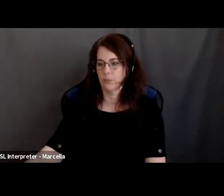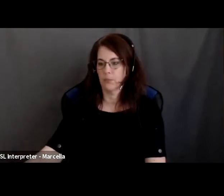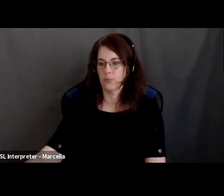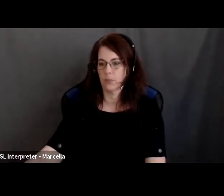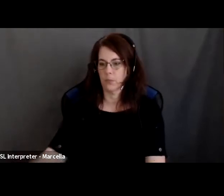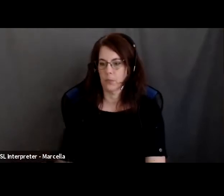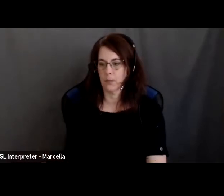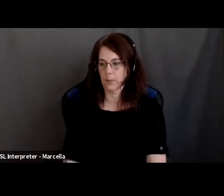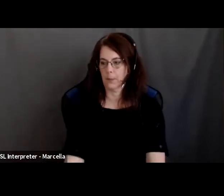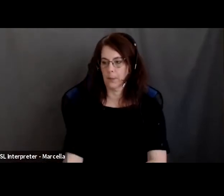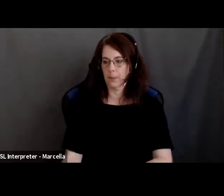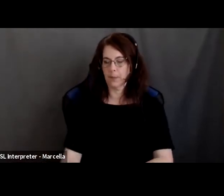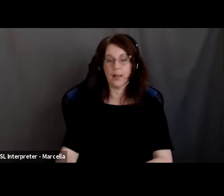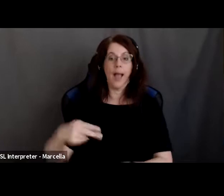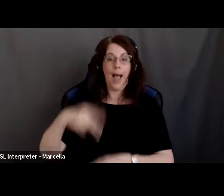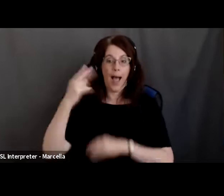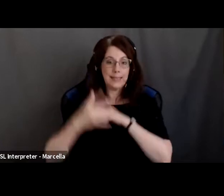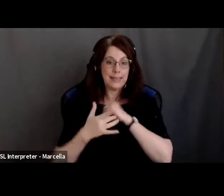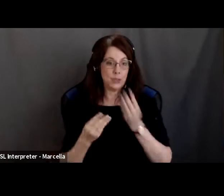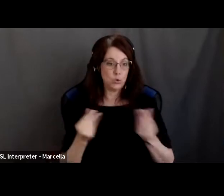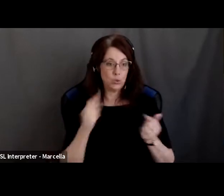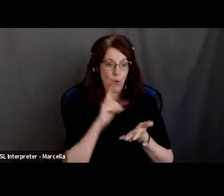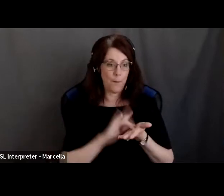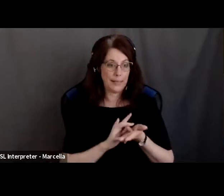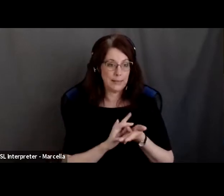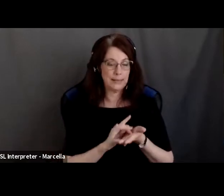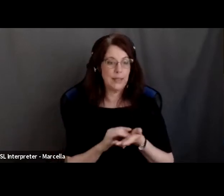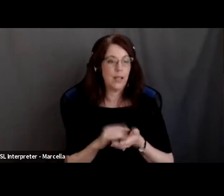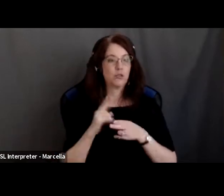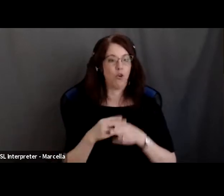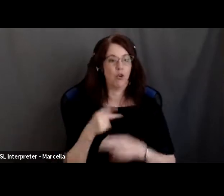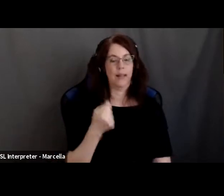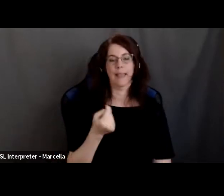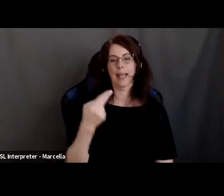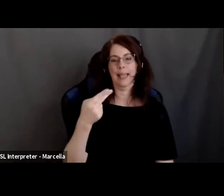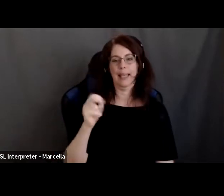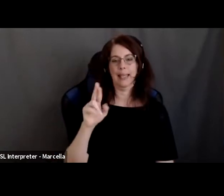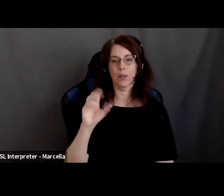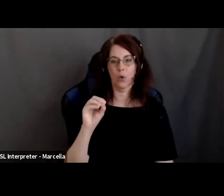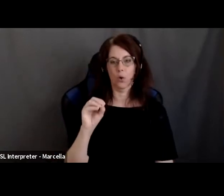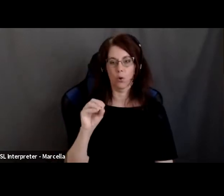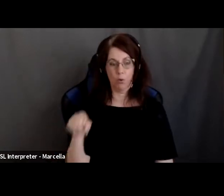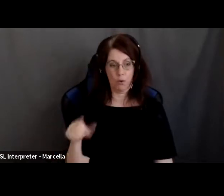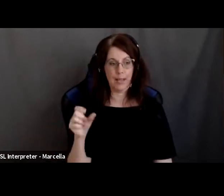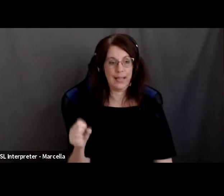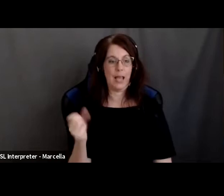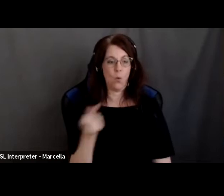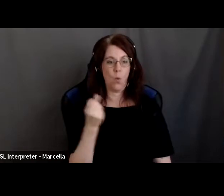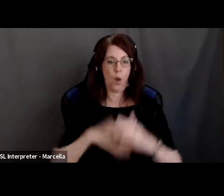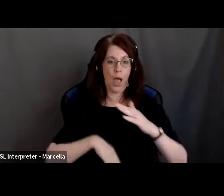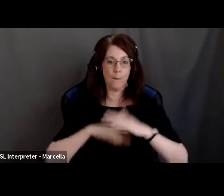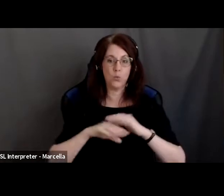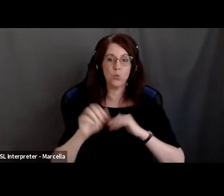And then finally, a high-tech solution for medication management is called the Hero. So with this, it can hold up to 10